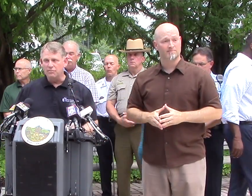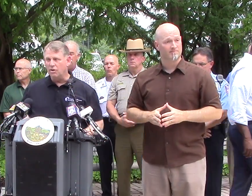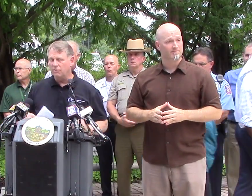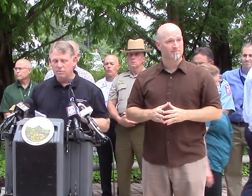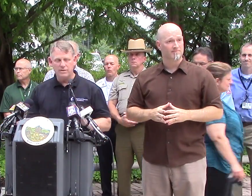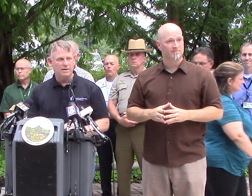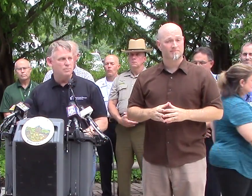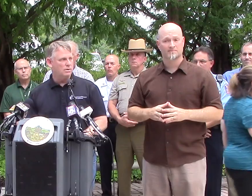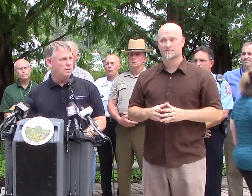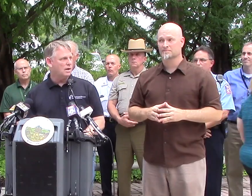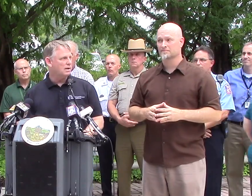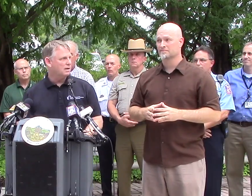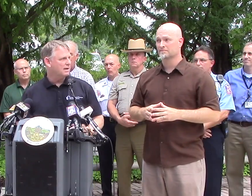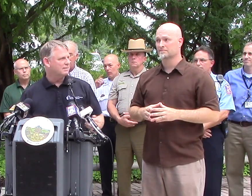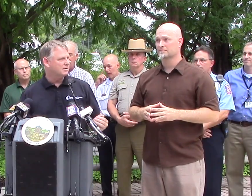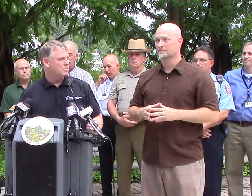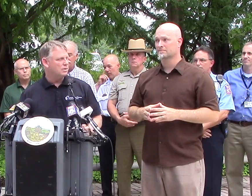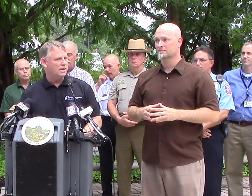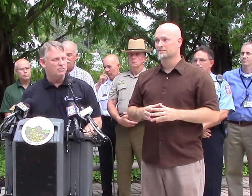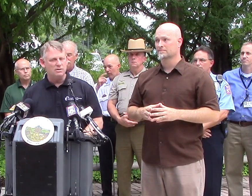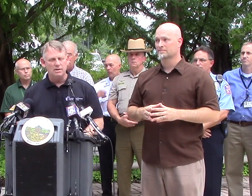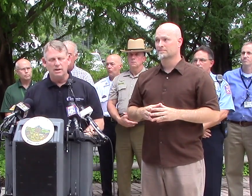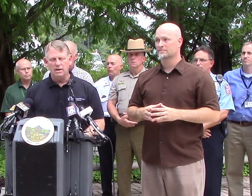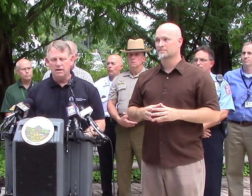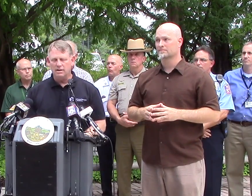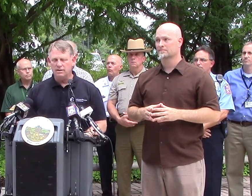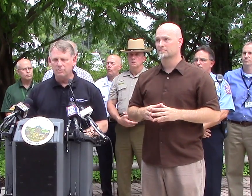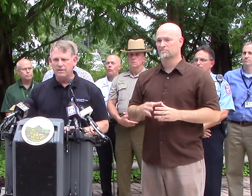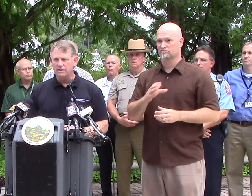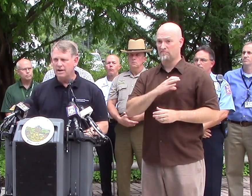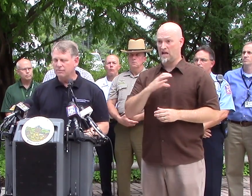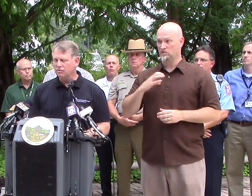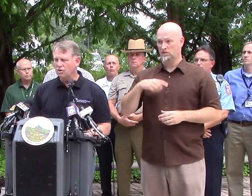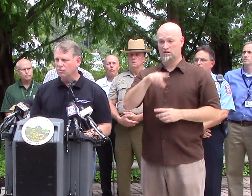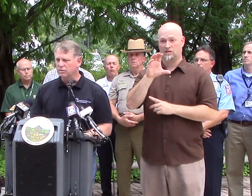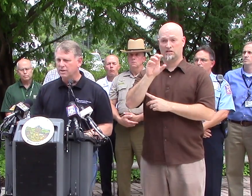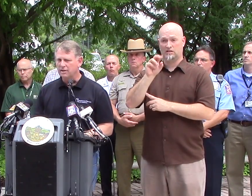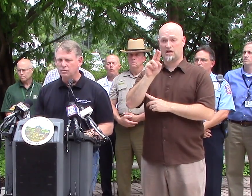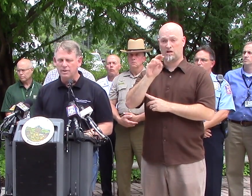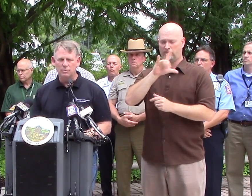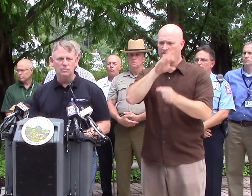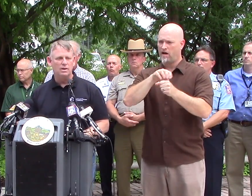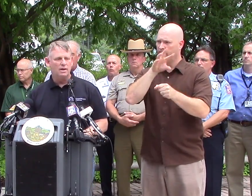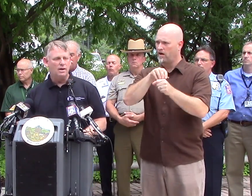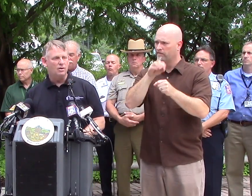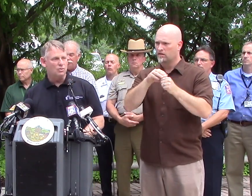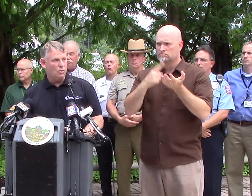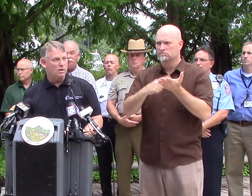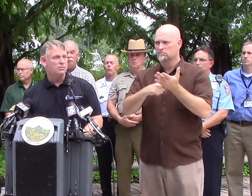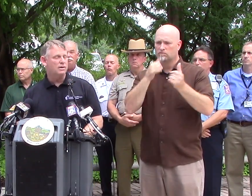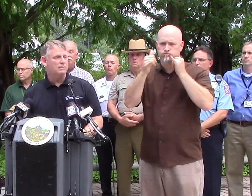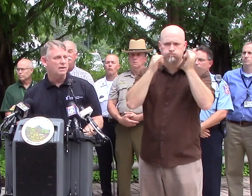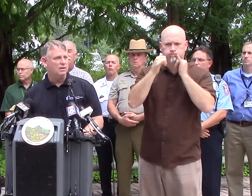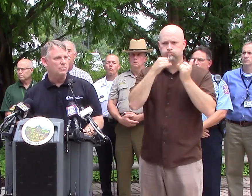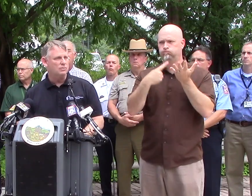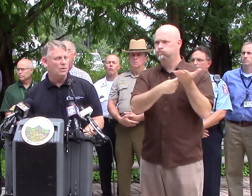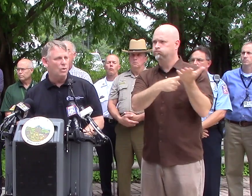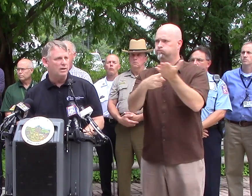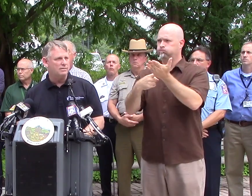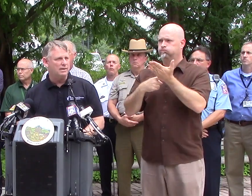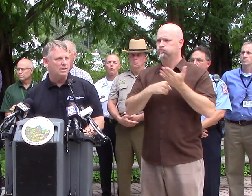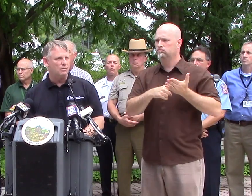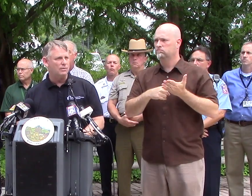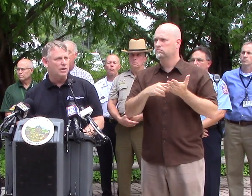been very involved. We've had constant communication. We've had conference calls with the council members. I also want to stress that Councilman